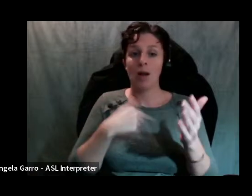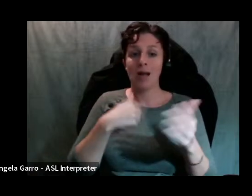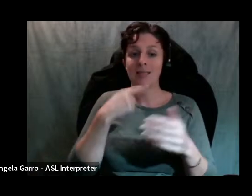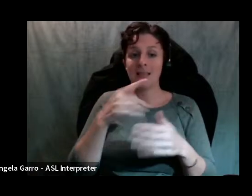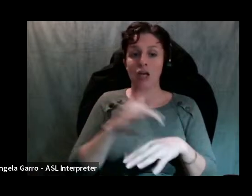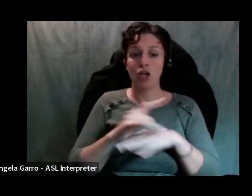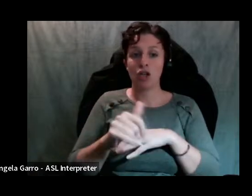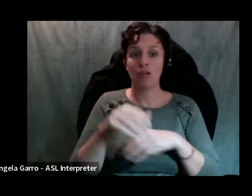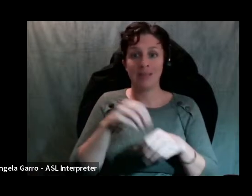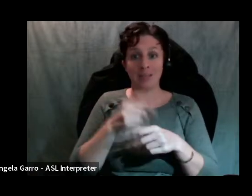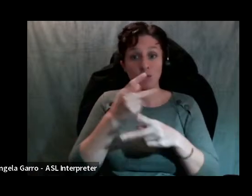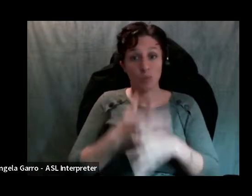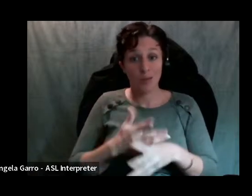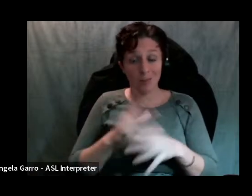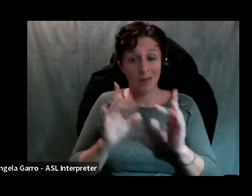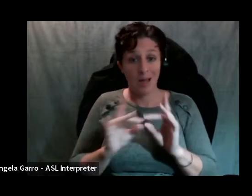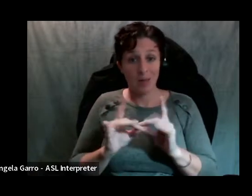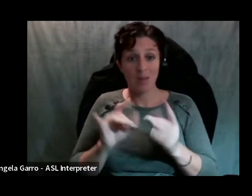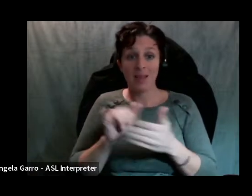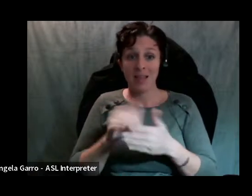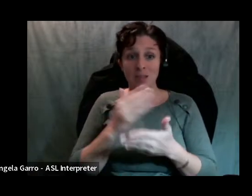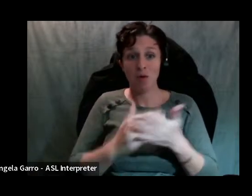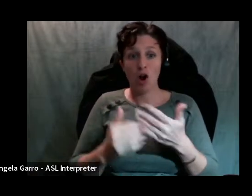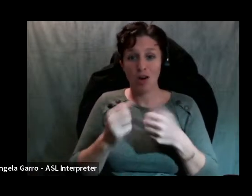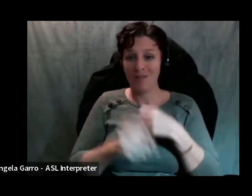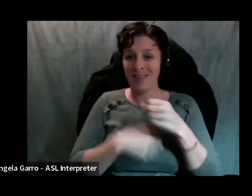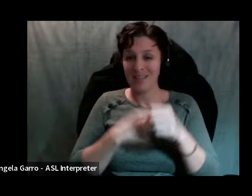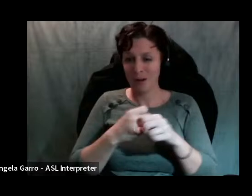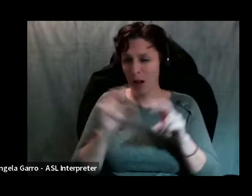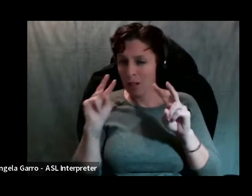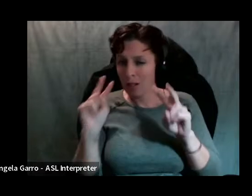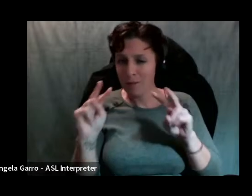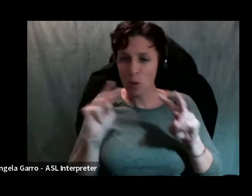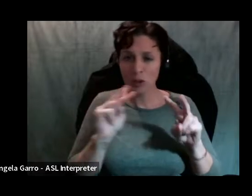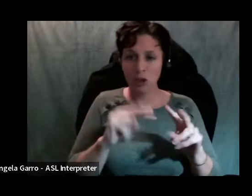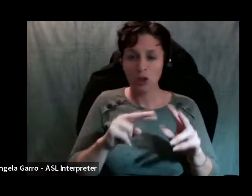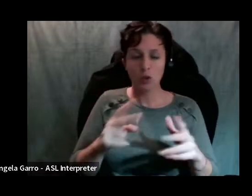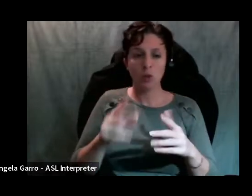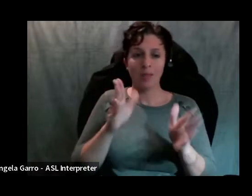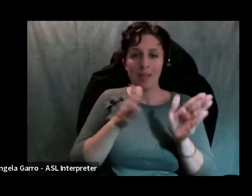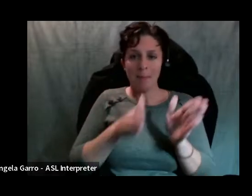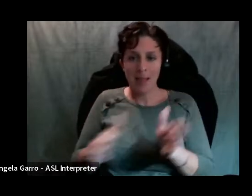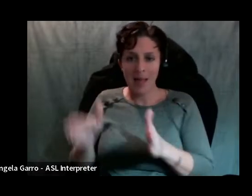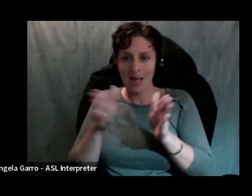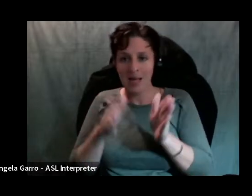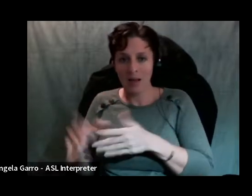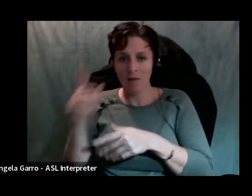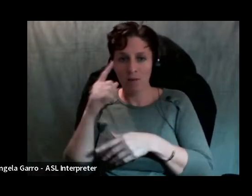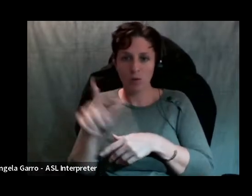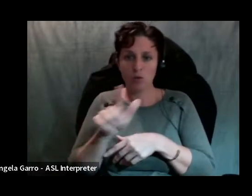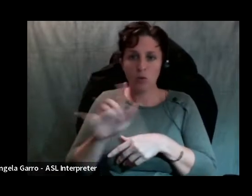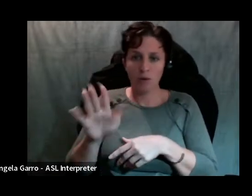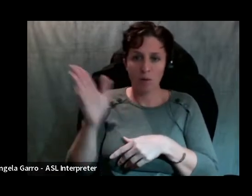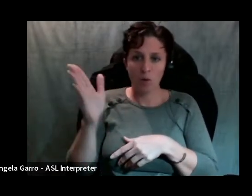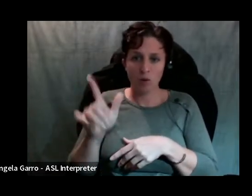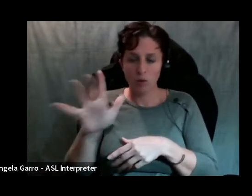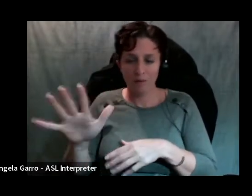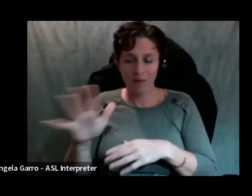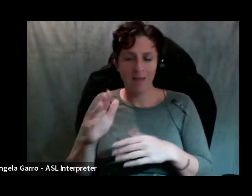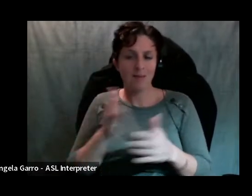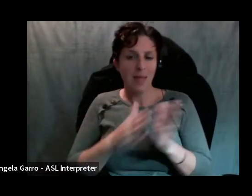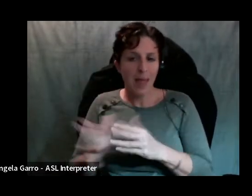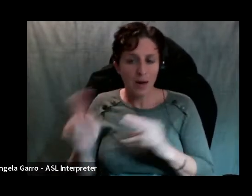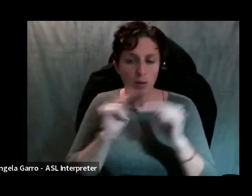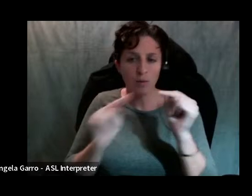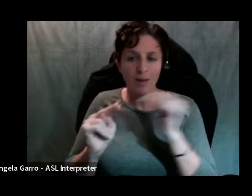superintendent comments. Like it's a part of the year that I look forward to. Those, planning for 24, 25, planning negotiations, trying